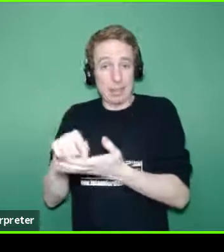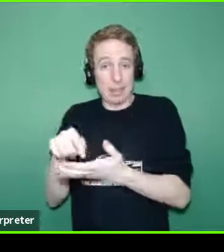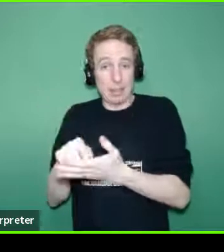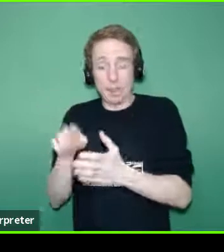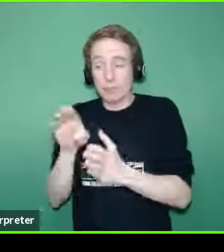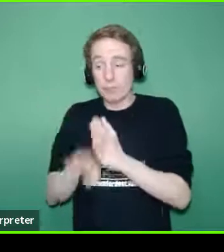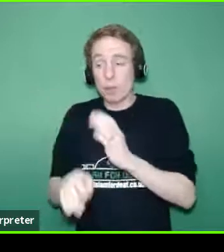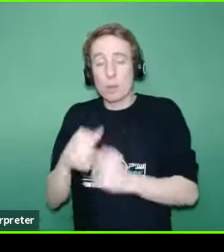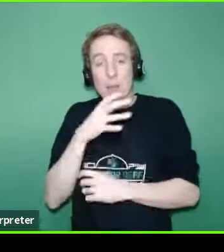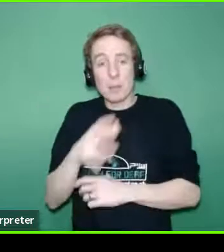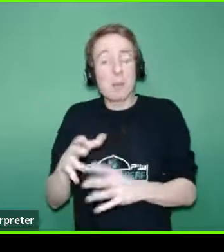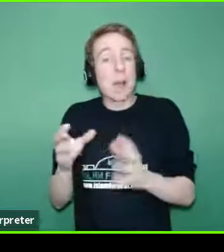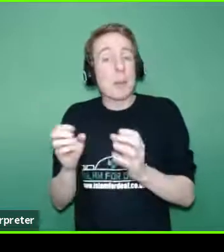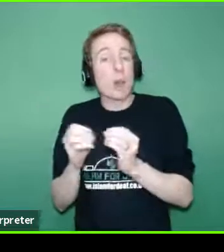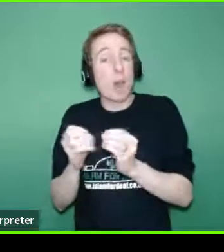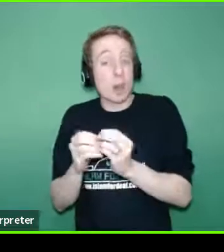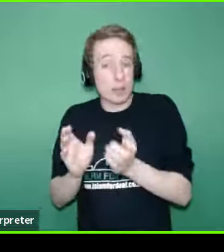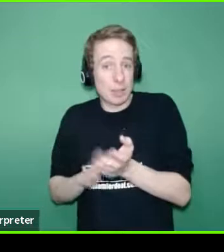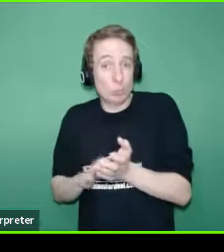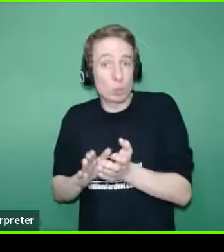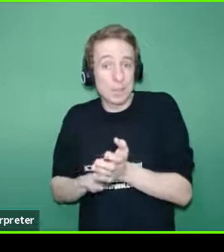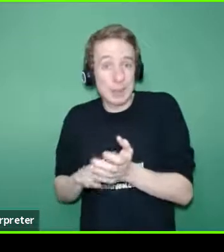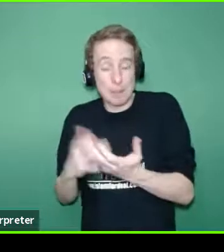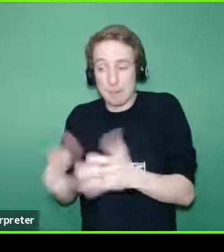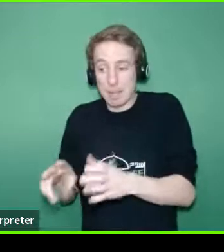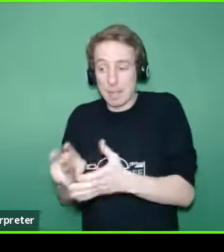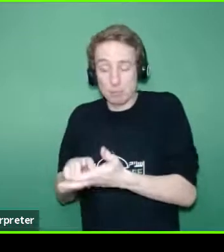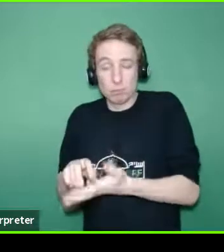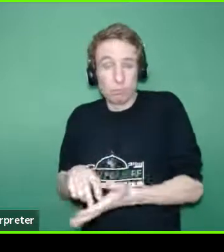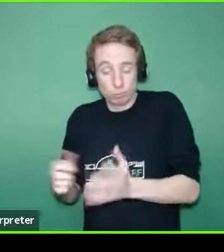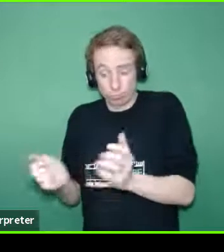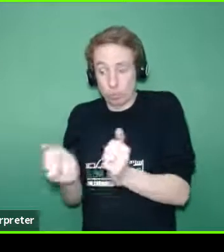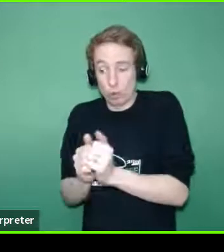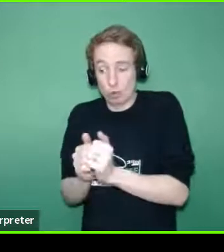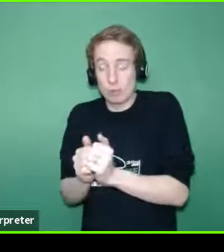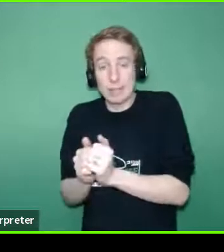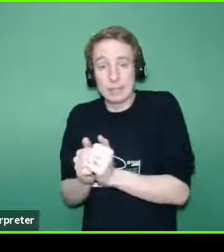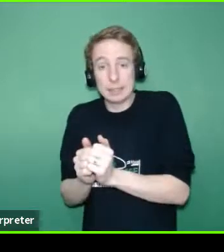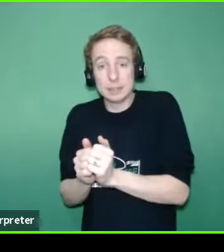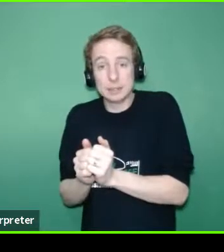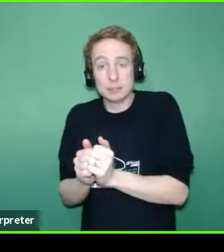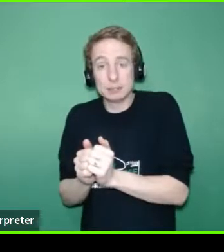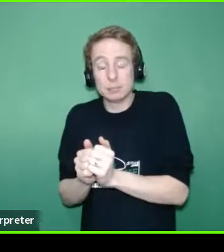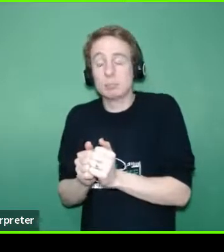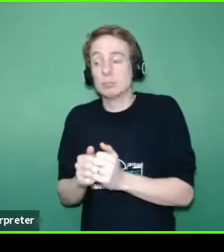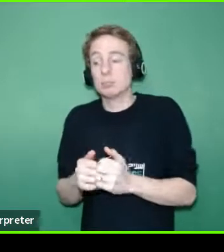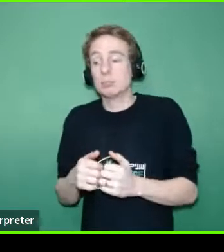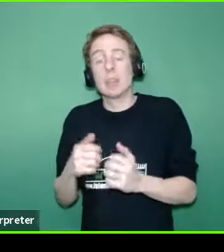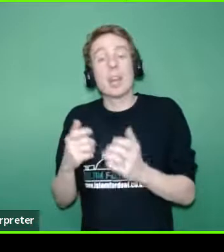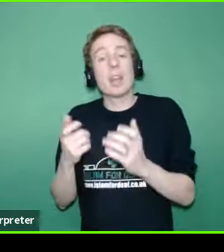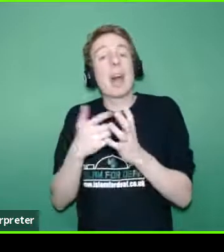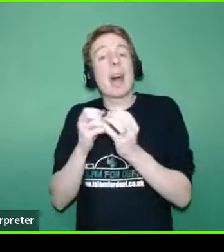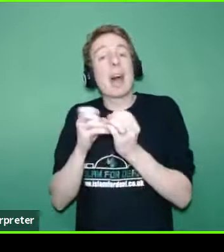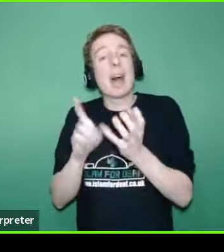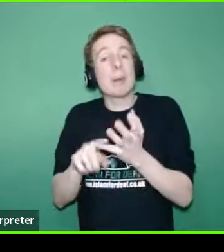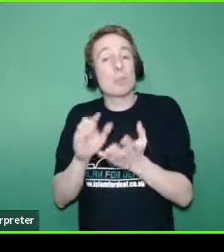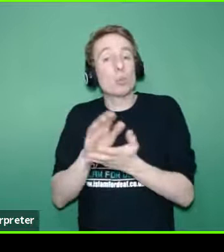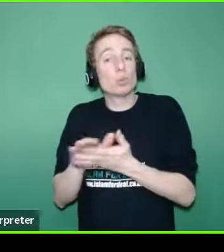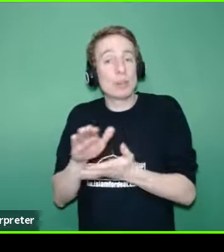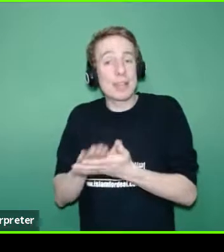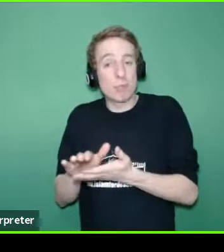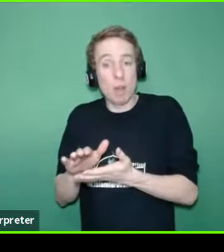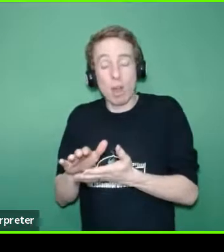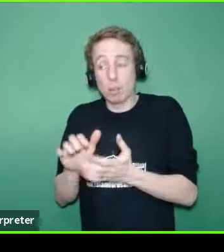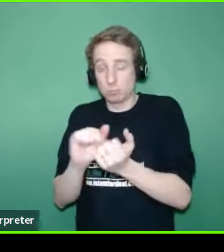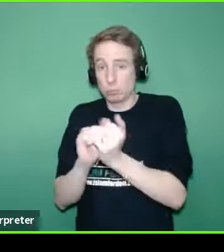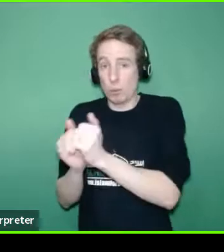Imam al-Bukhari and Muslim. So it's been agreed upon on the authority of Abu Huraira, the companion of